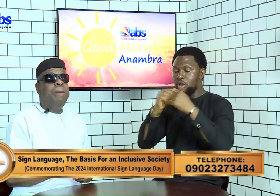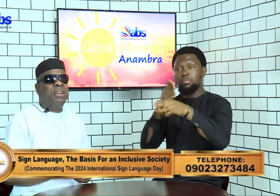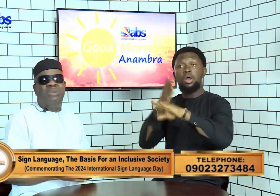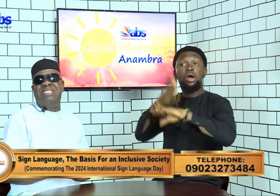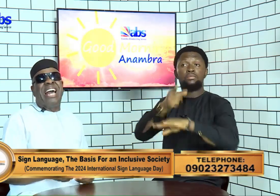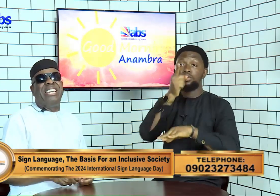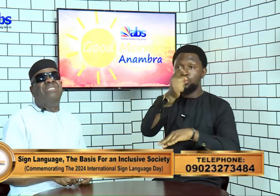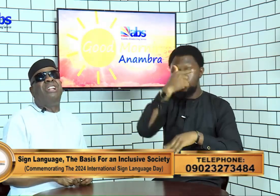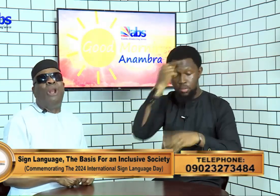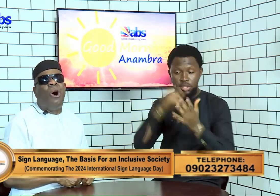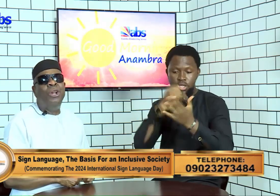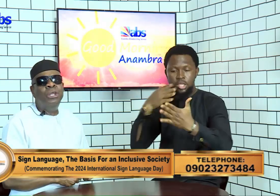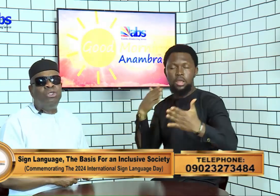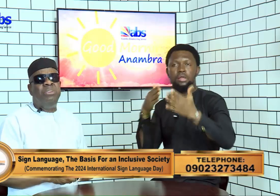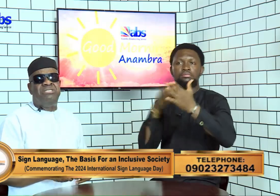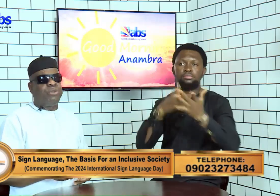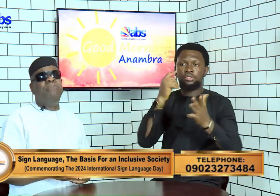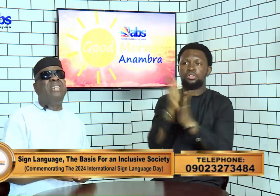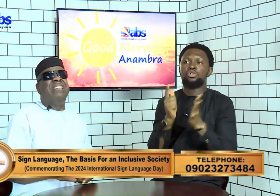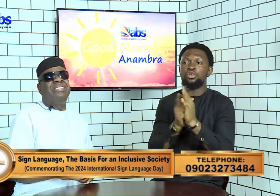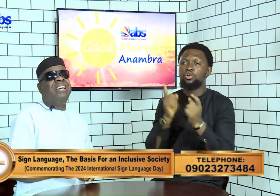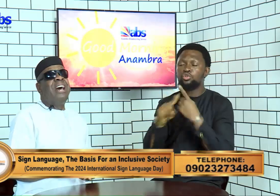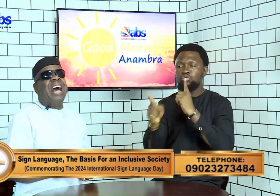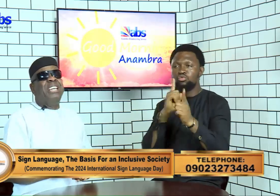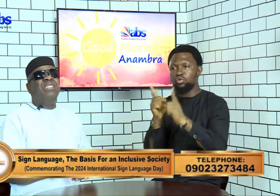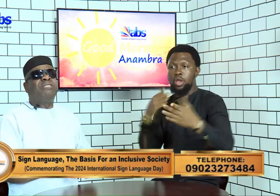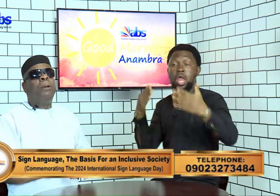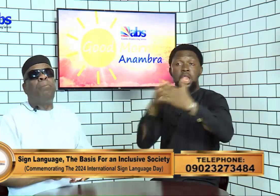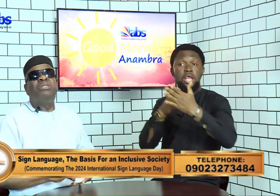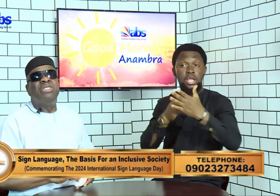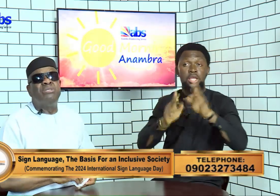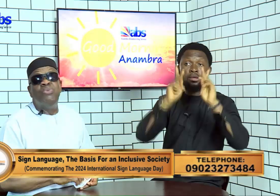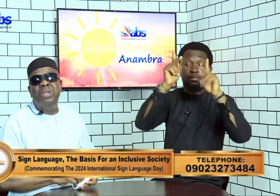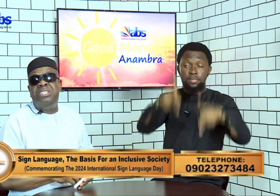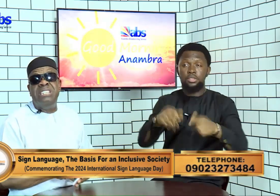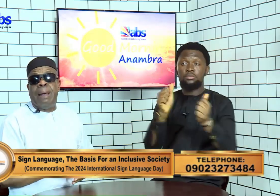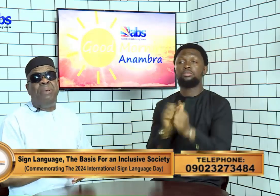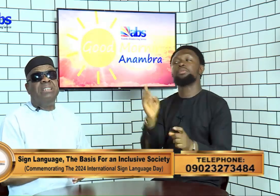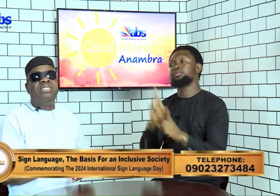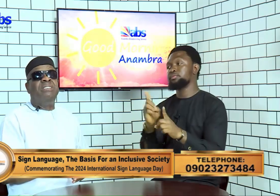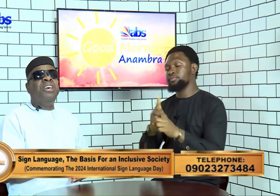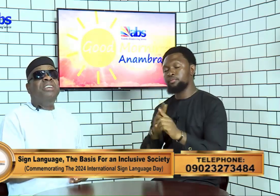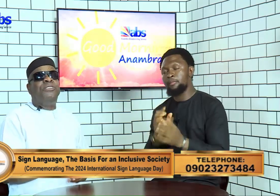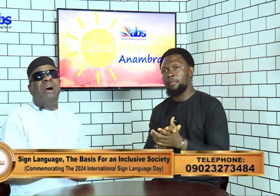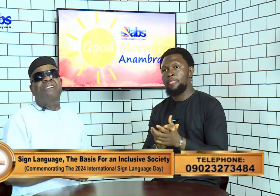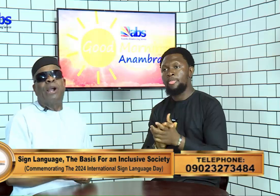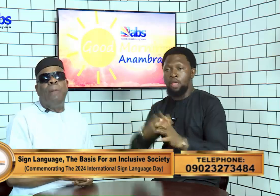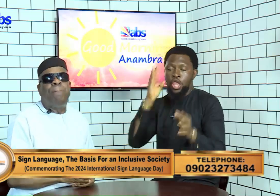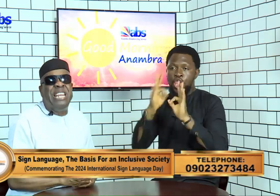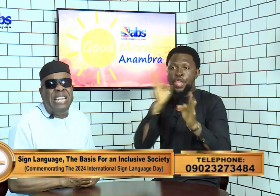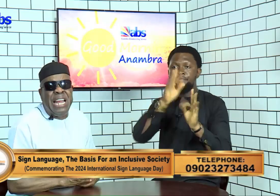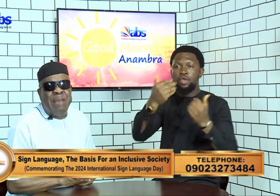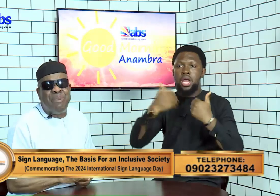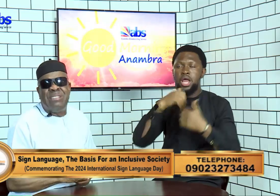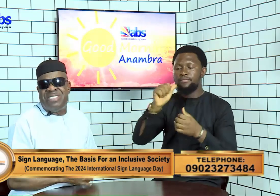you, because it's against the law to discriminate against persons with disability. If you have a